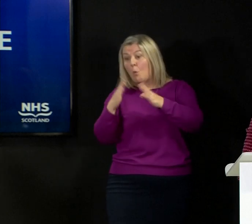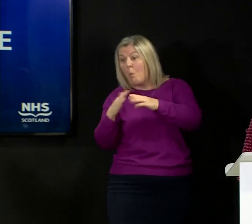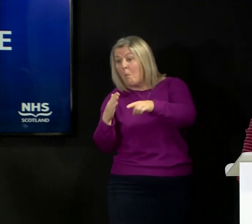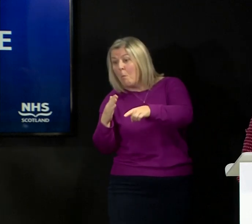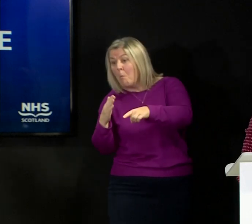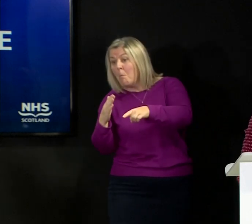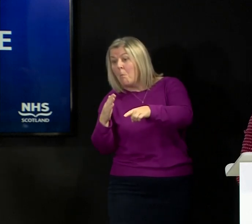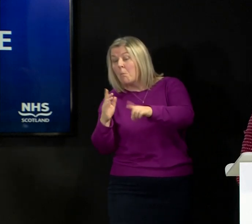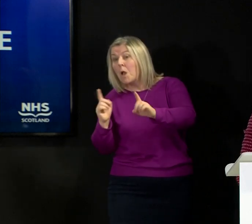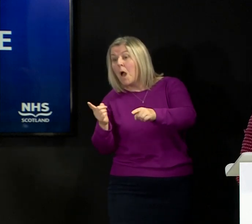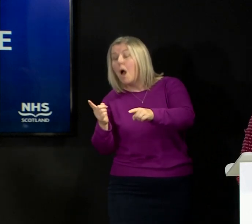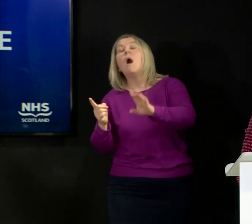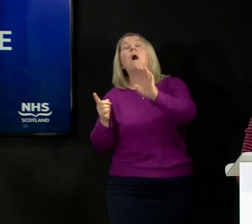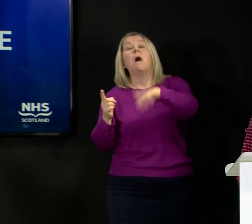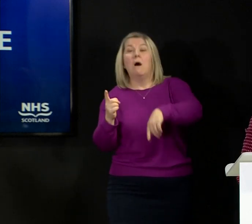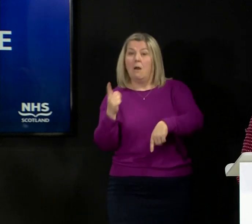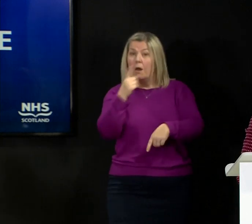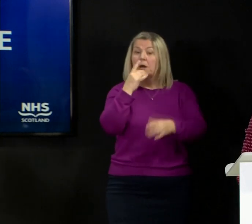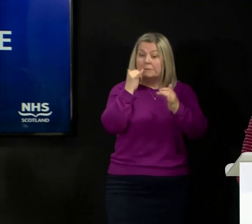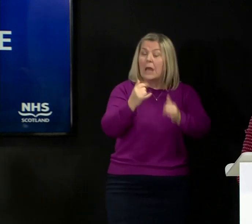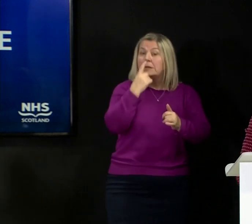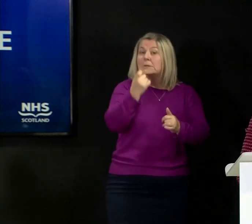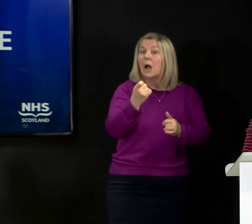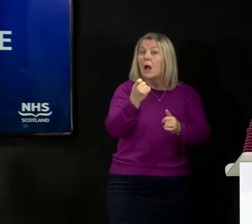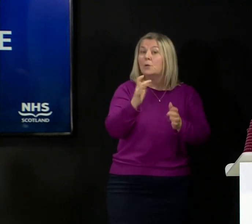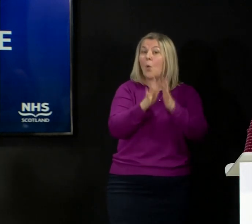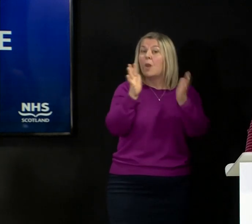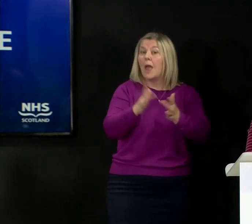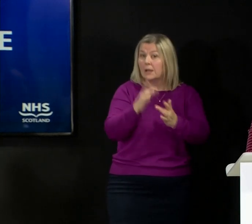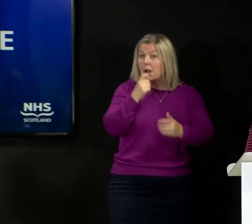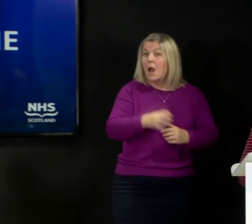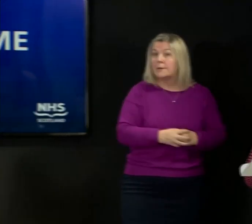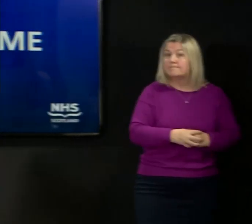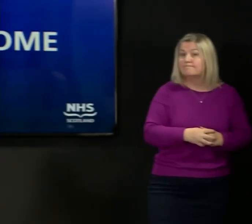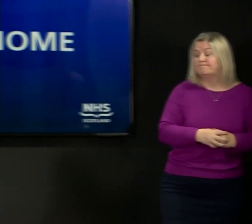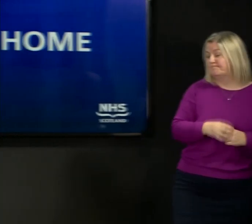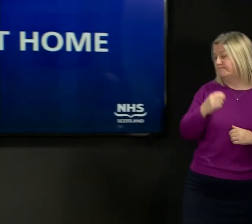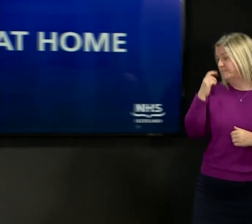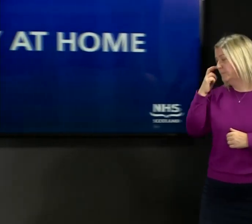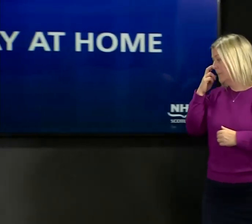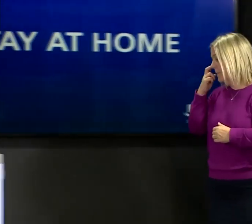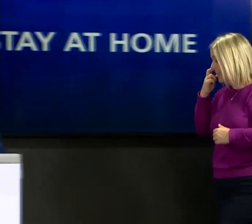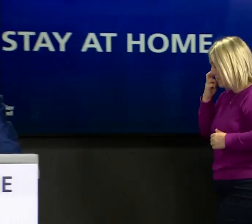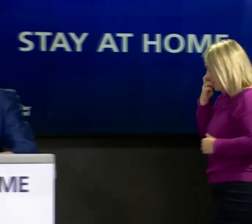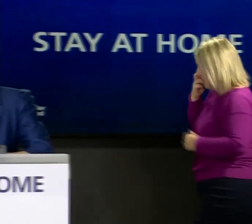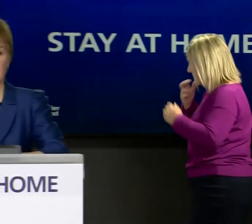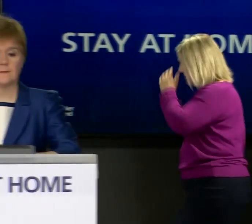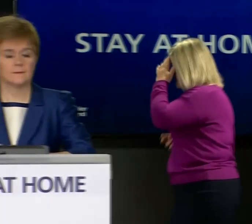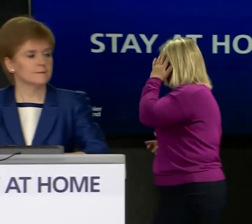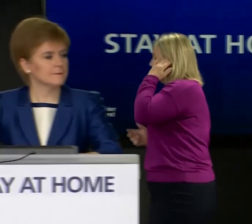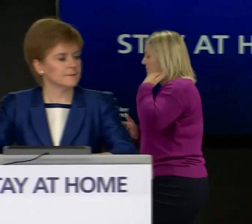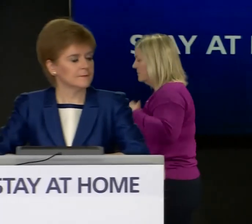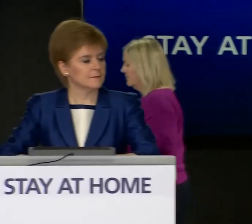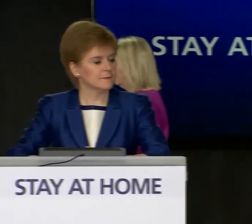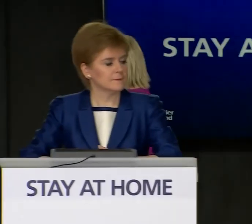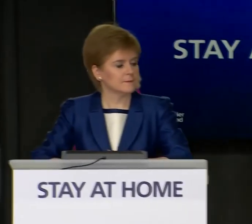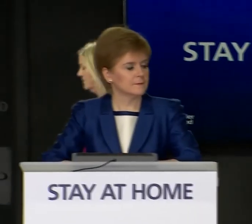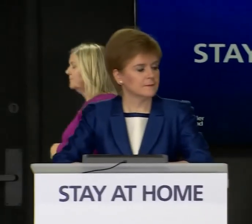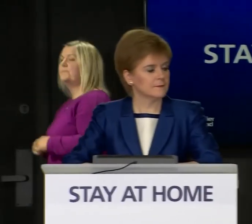book a test through the online portal. Mark McLaughlin from The Times.